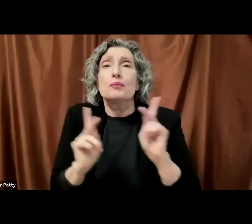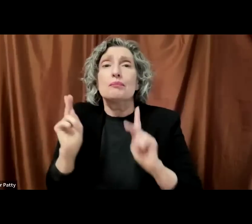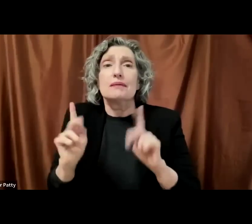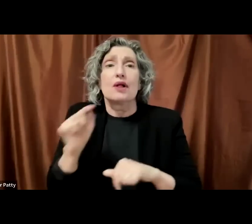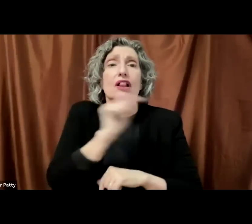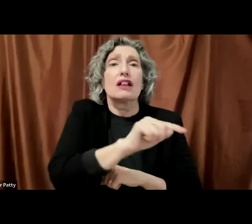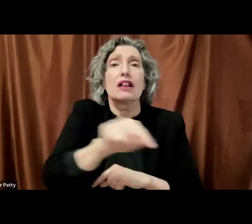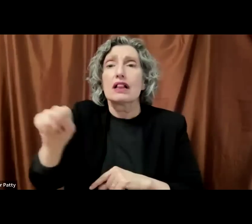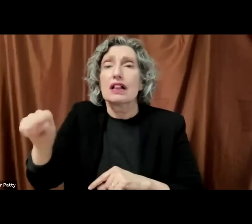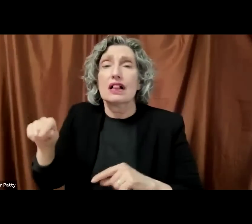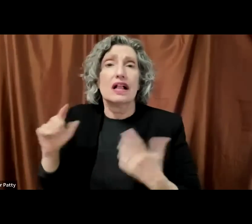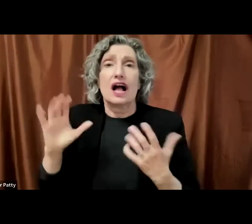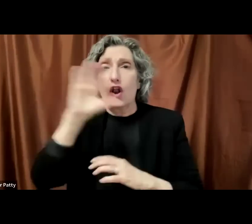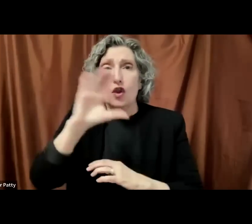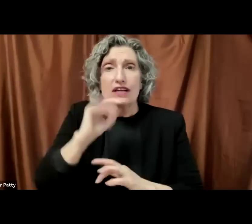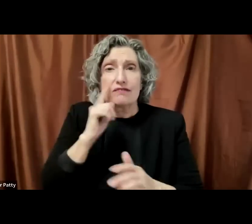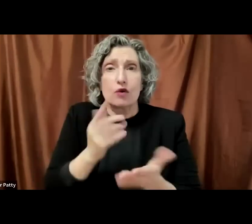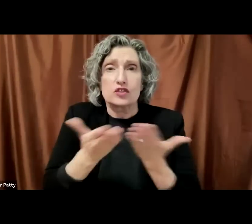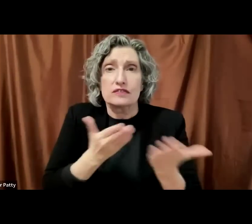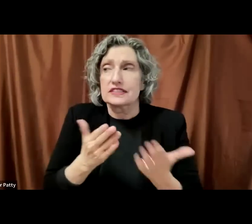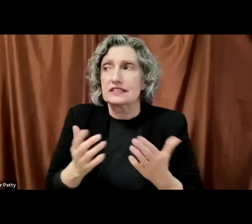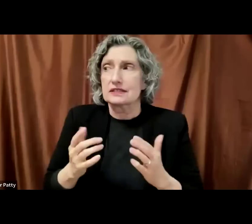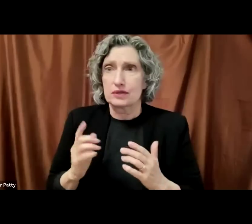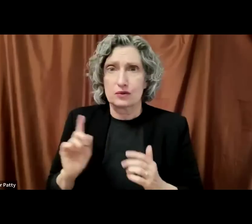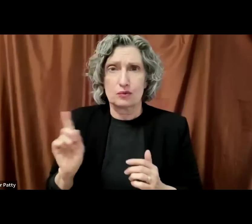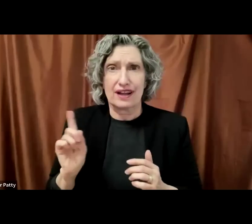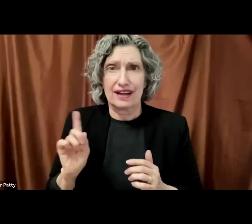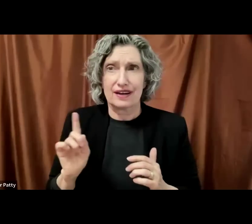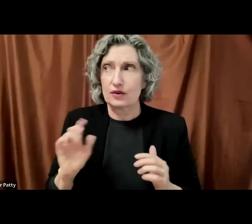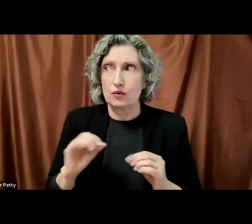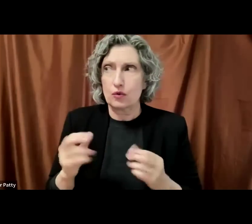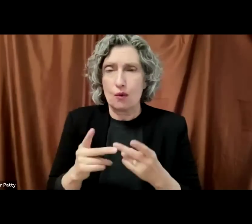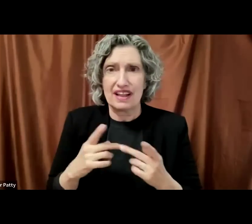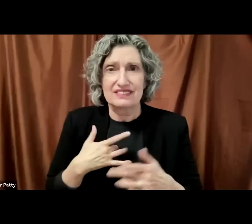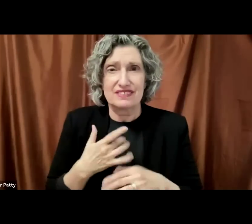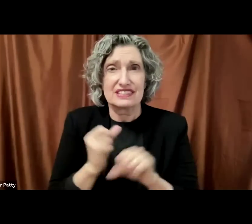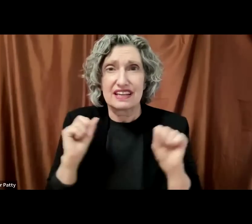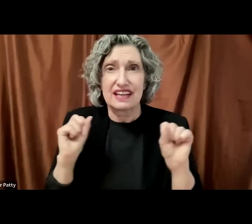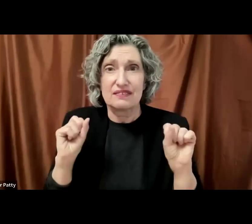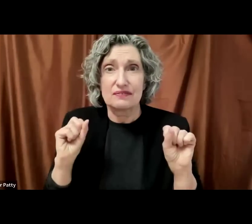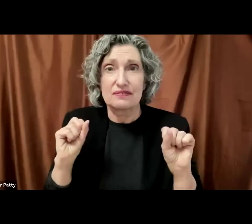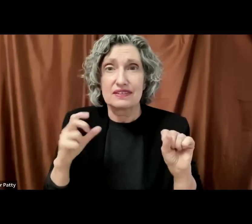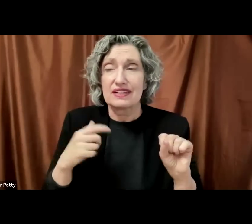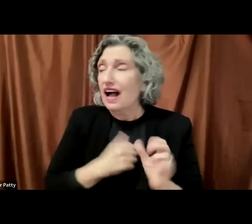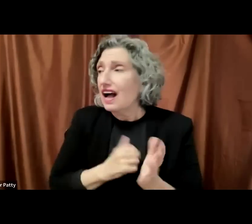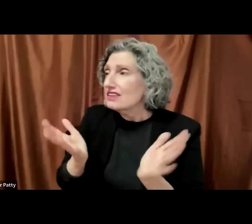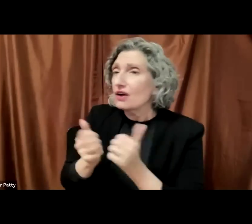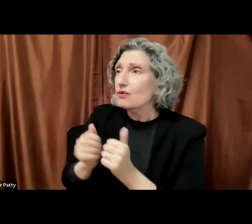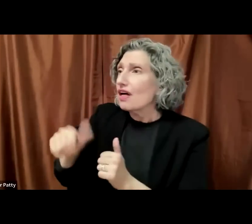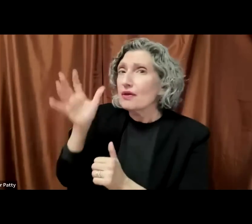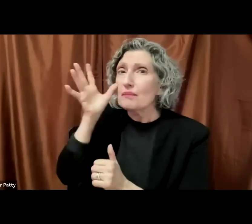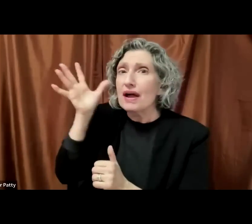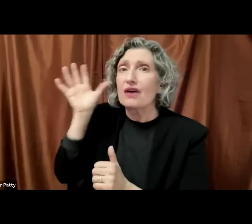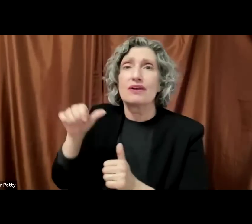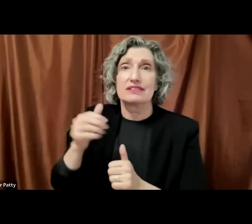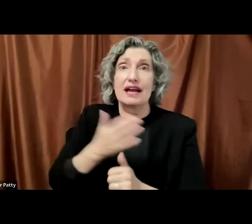places are no longer feeling safe. And I've also talked to parents, and even my own children who are wondering why they